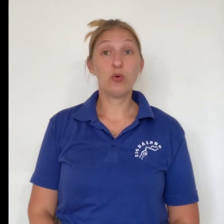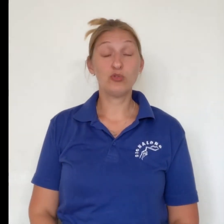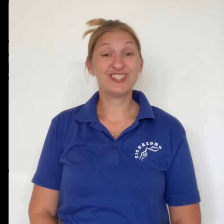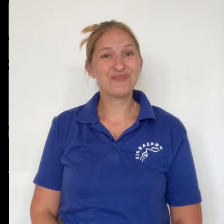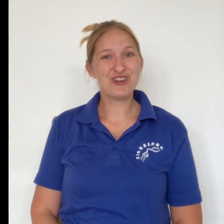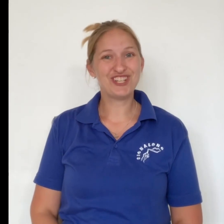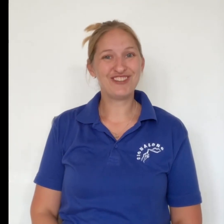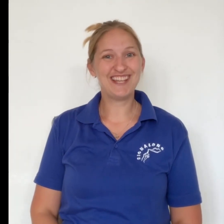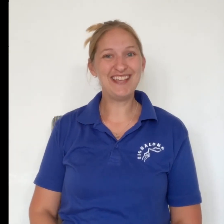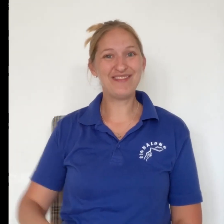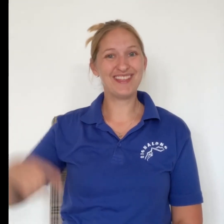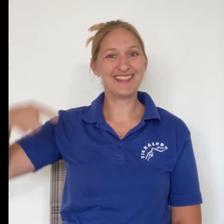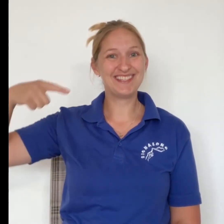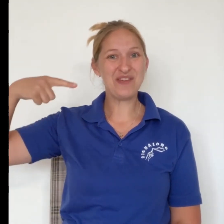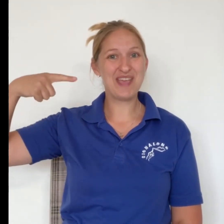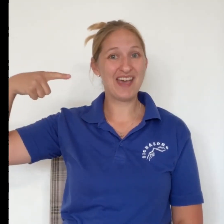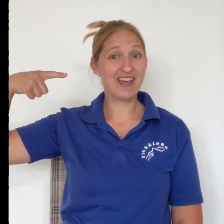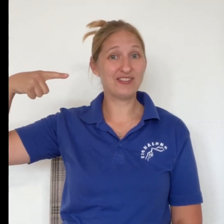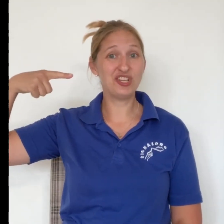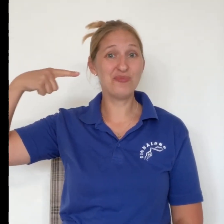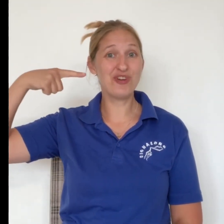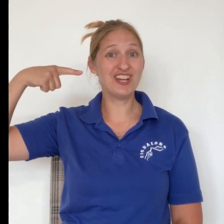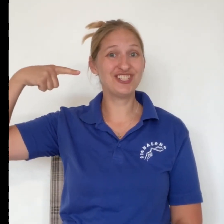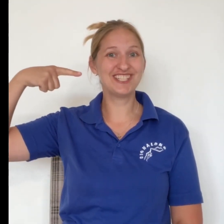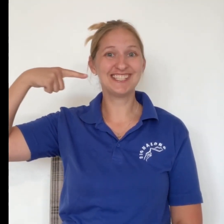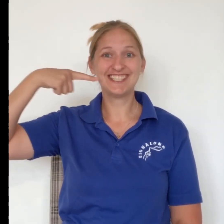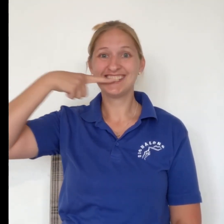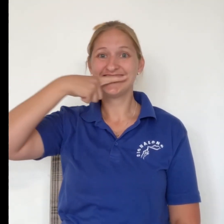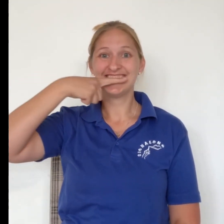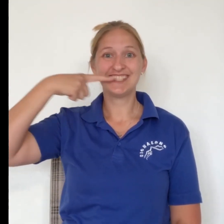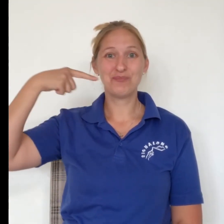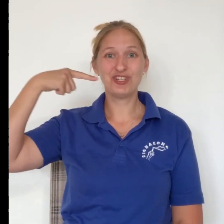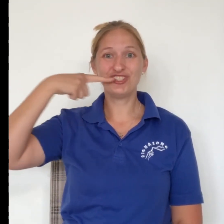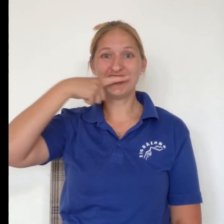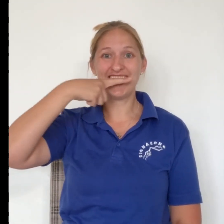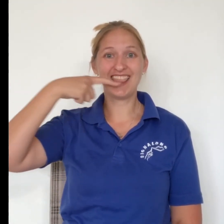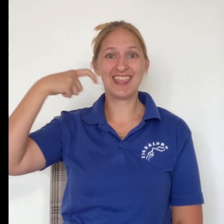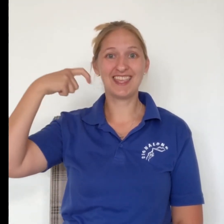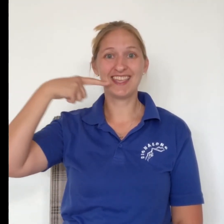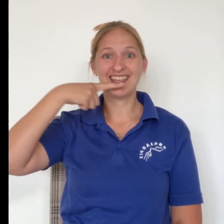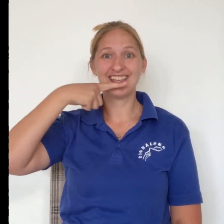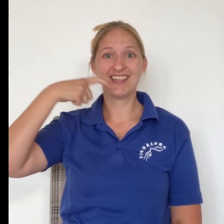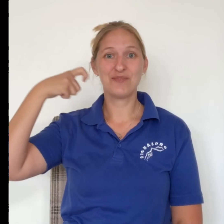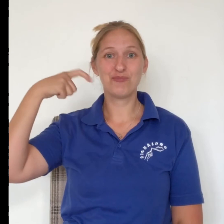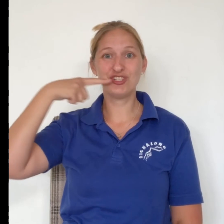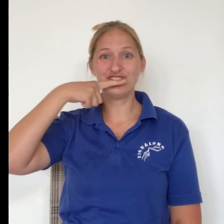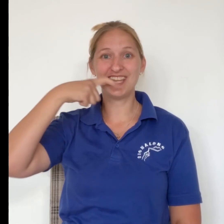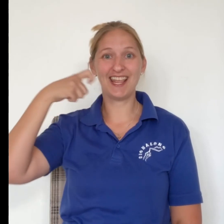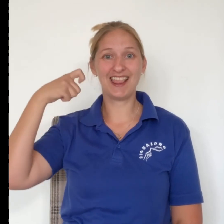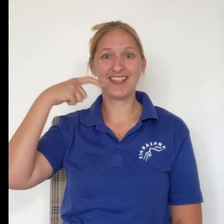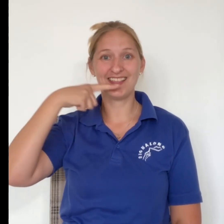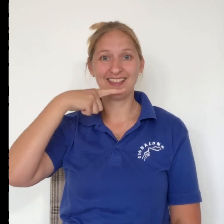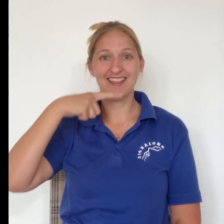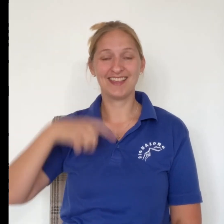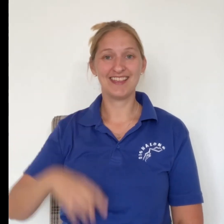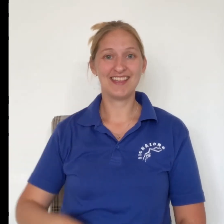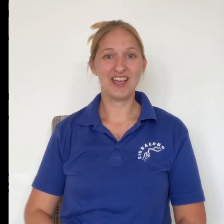Important to brush our teeth. So we have our toothbrush, brush your teeth. Brush your teeth,